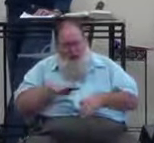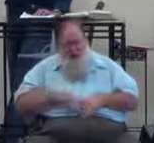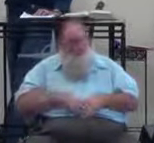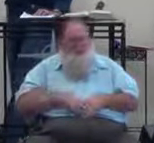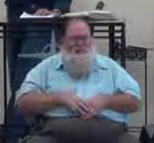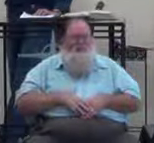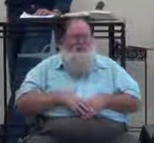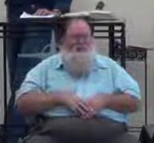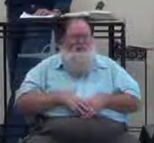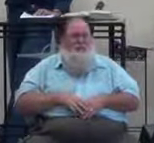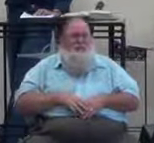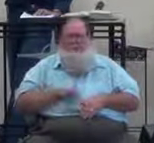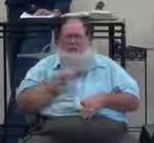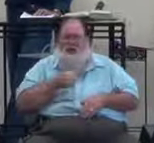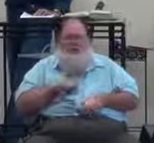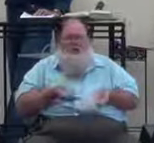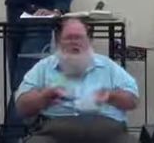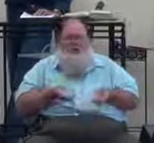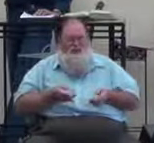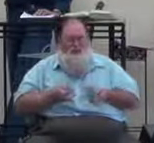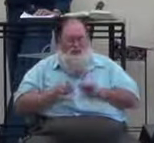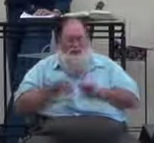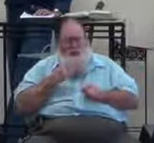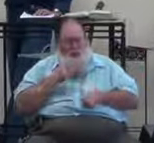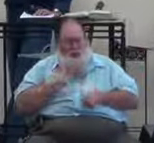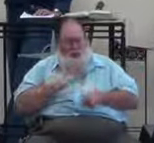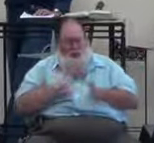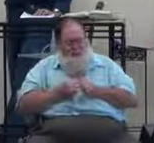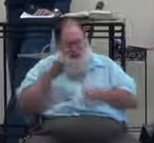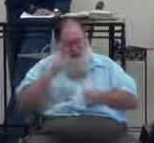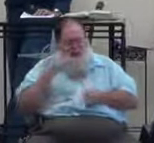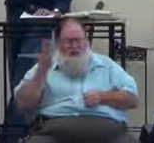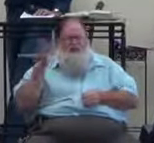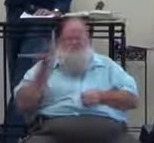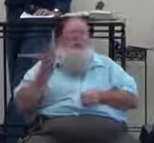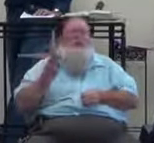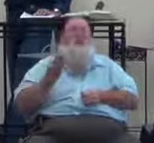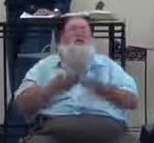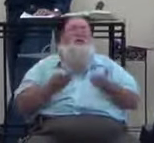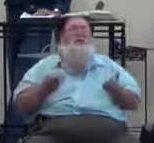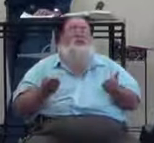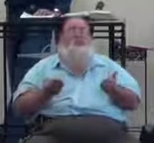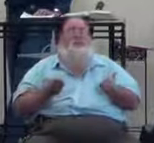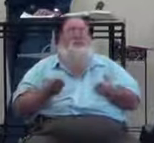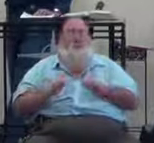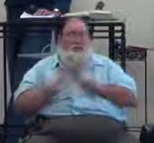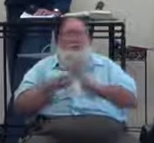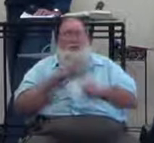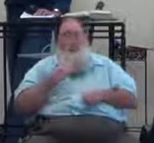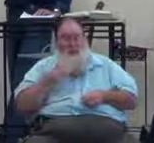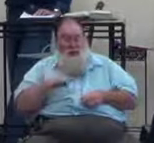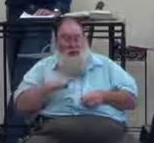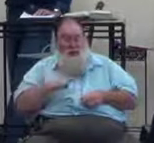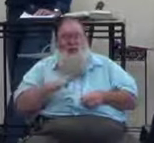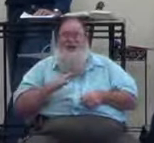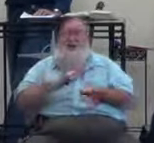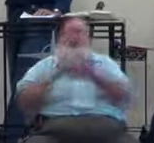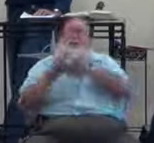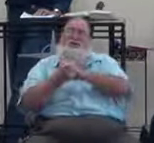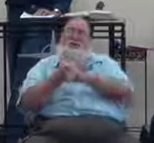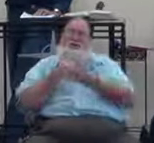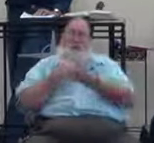he takes everything that we do that went bad and turns it to good, because we love him and